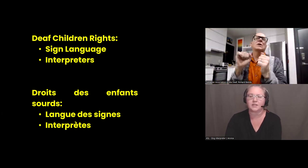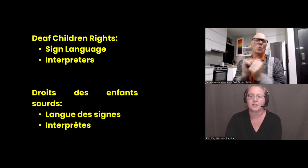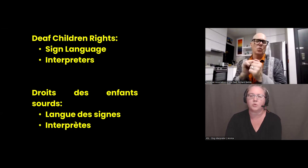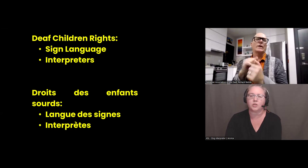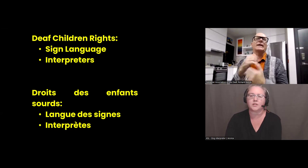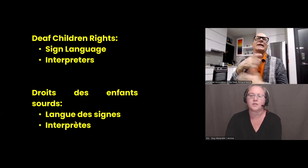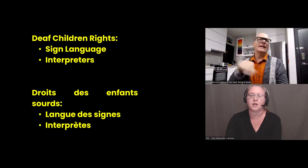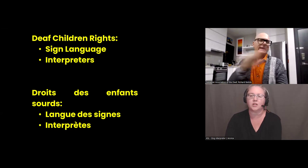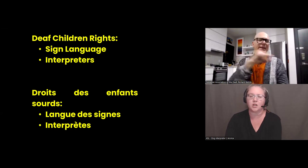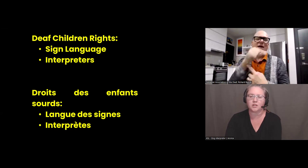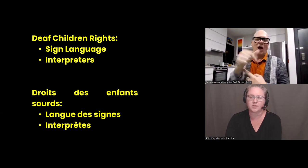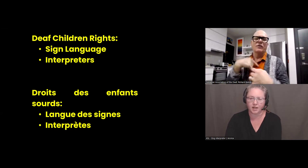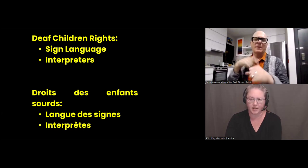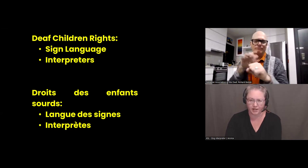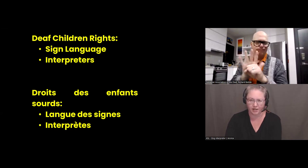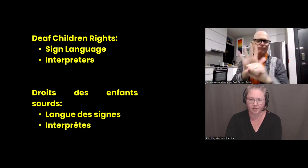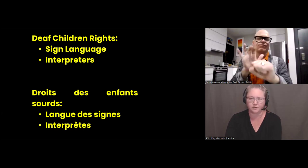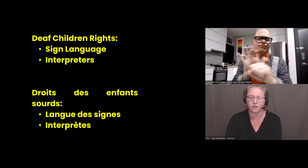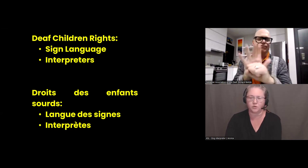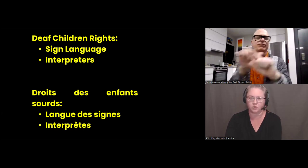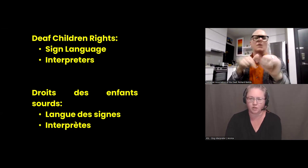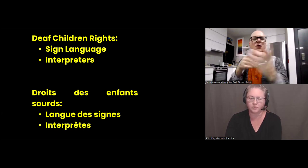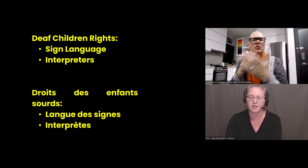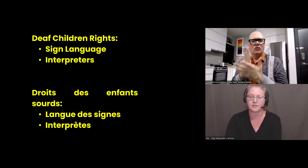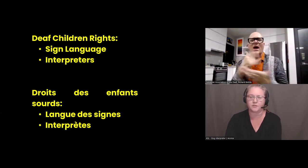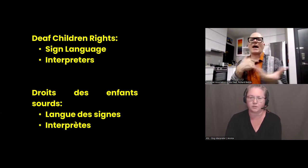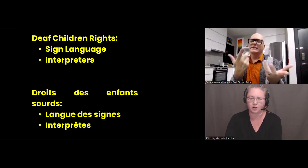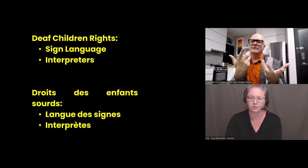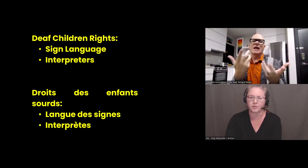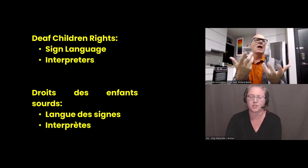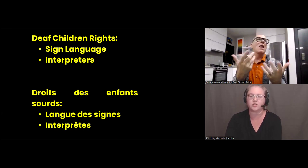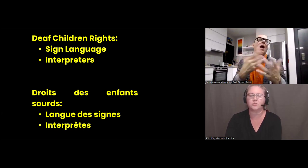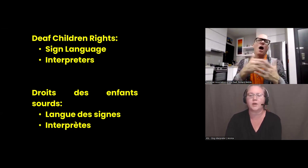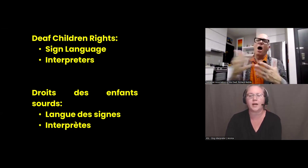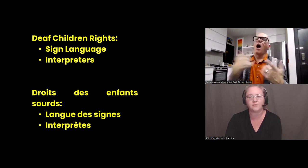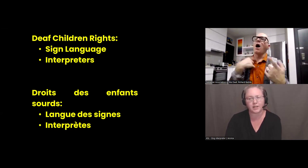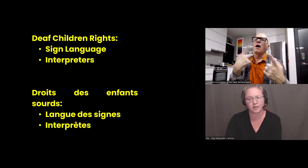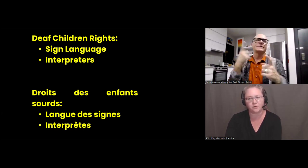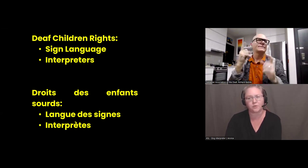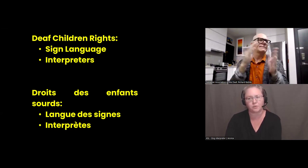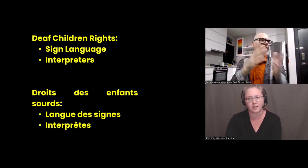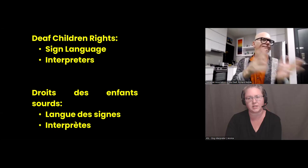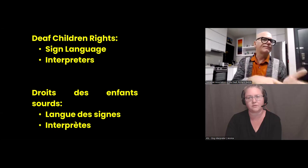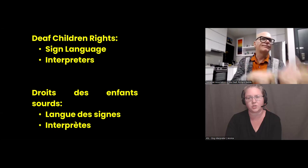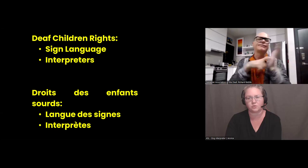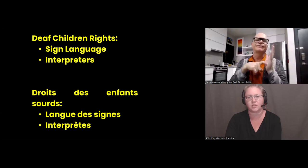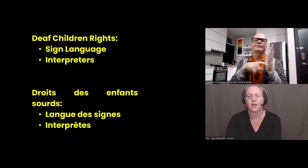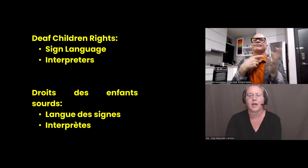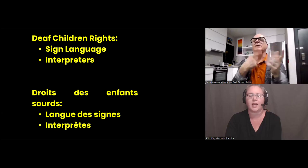CAD-ASC works alongside of local governments, federal government, to advocate for the rights of children and